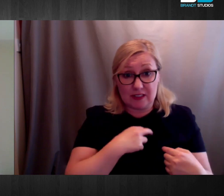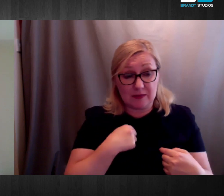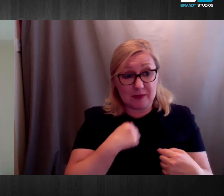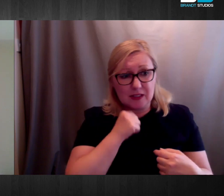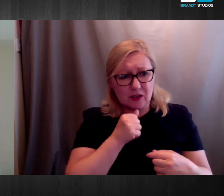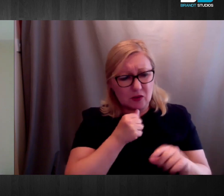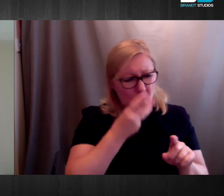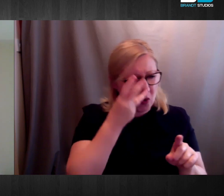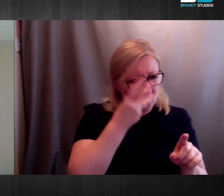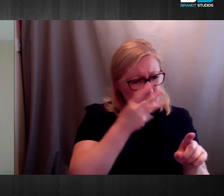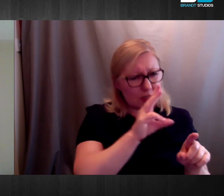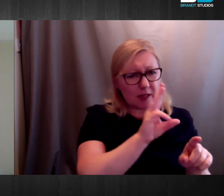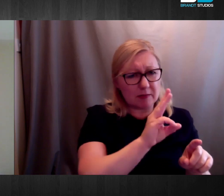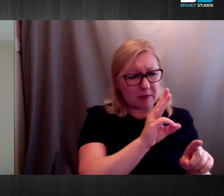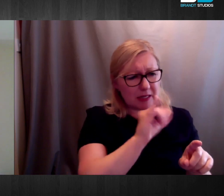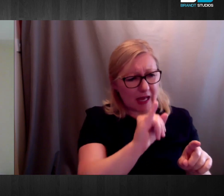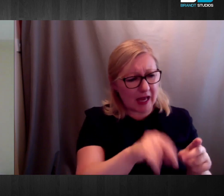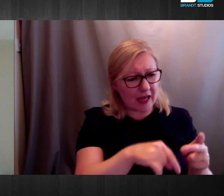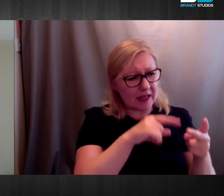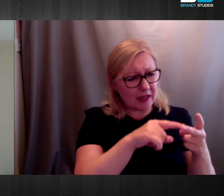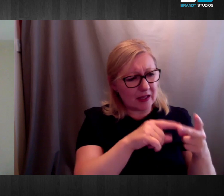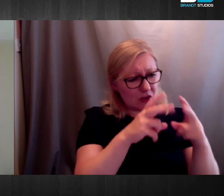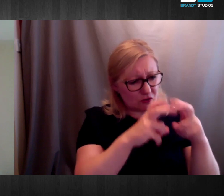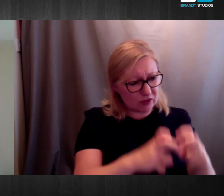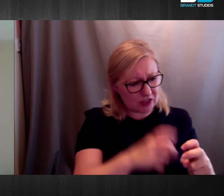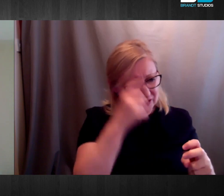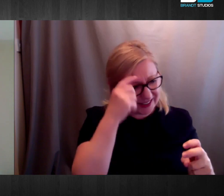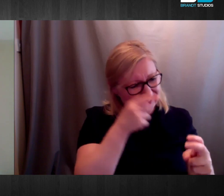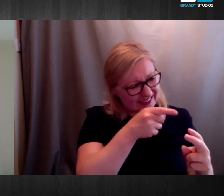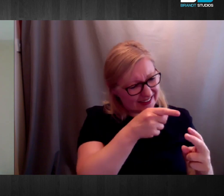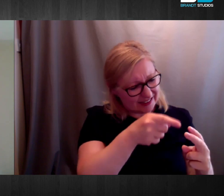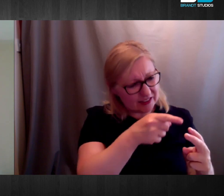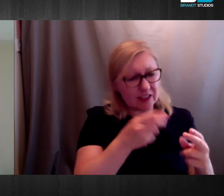coping strategies, or how to kind of